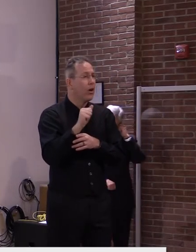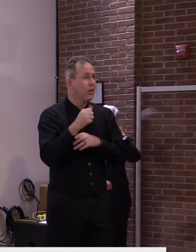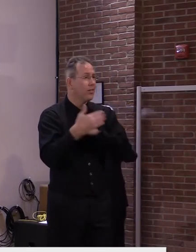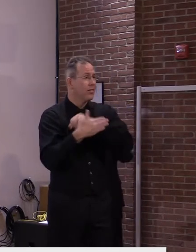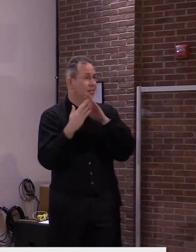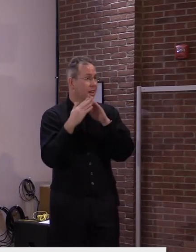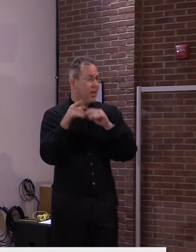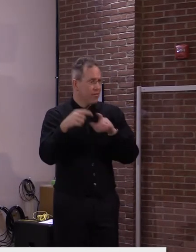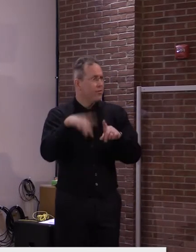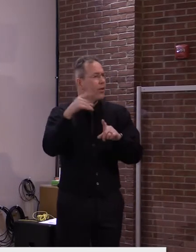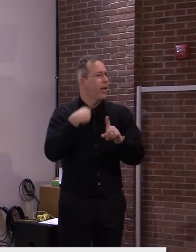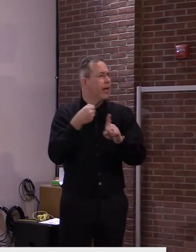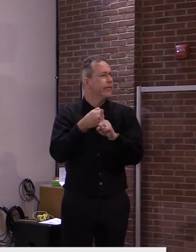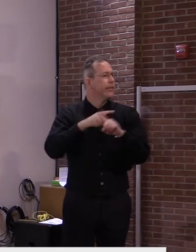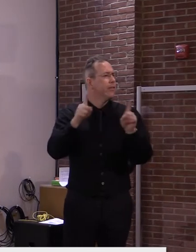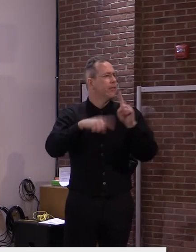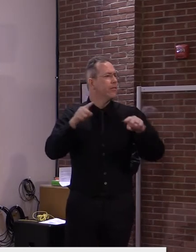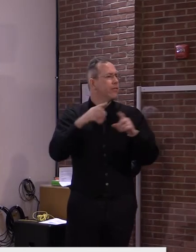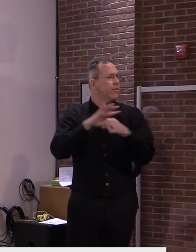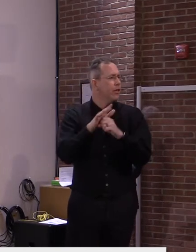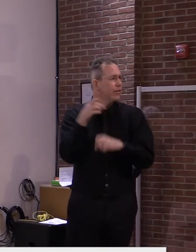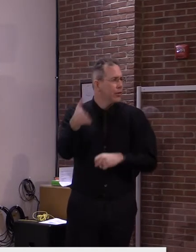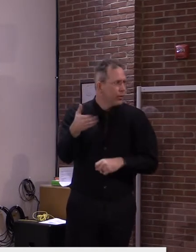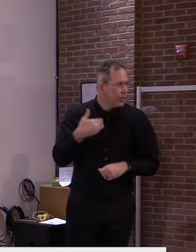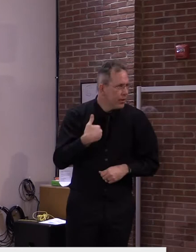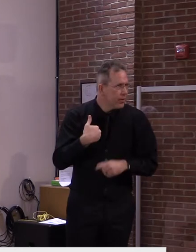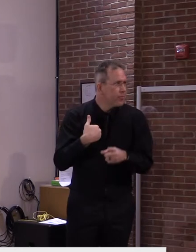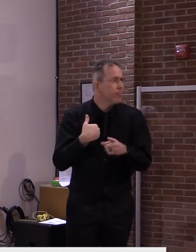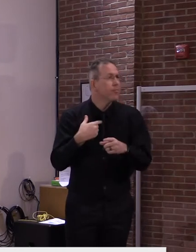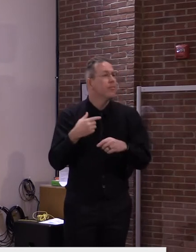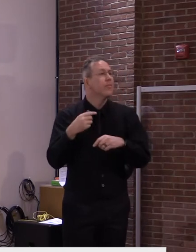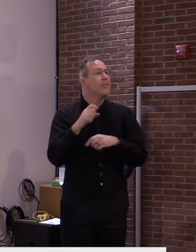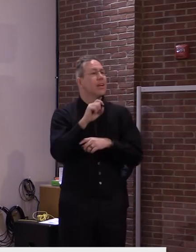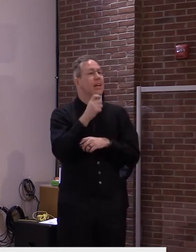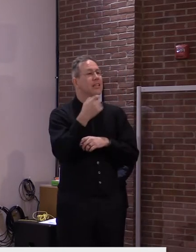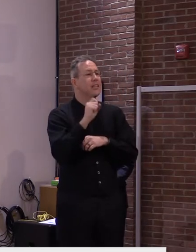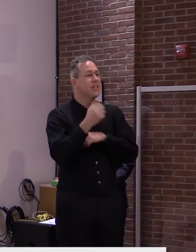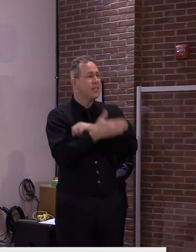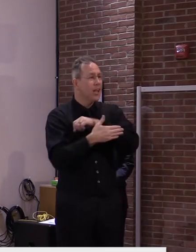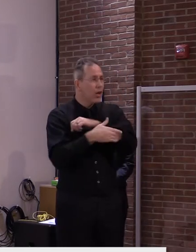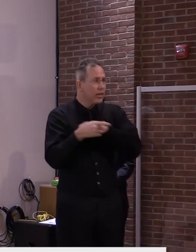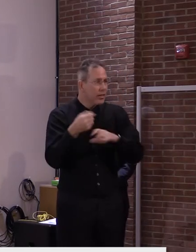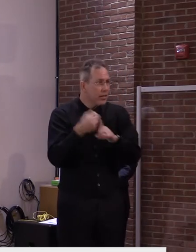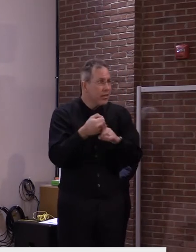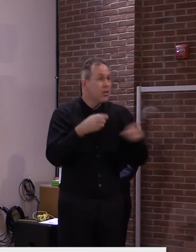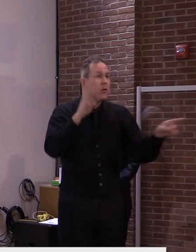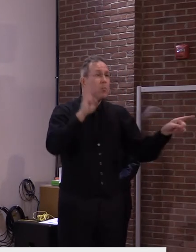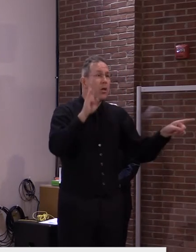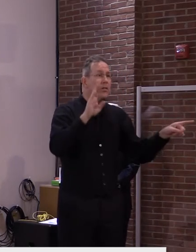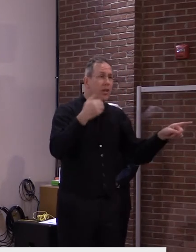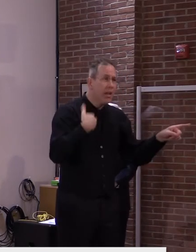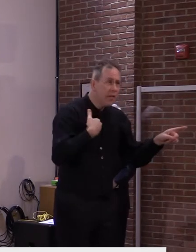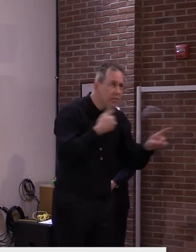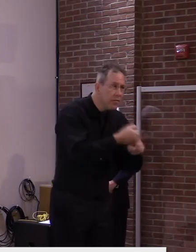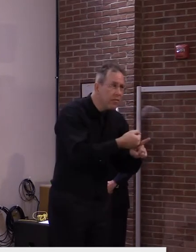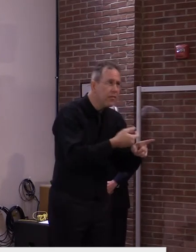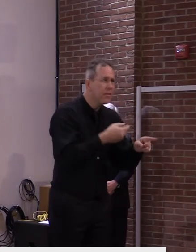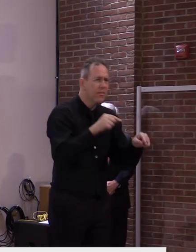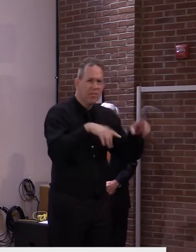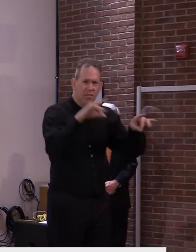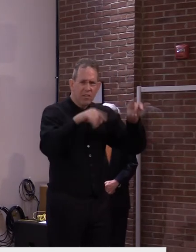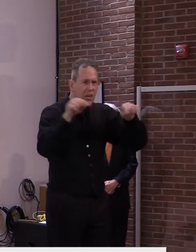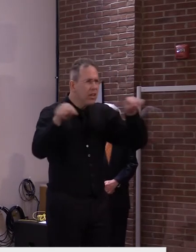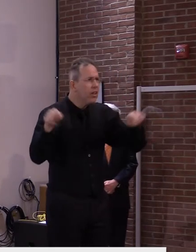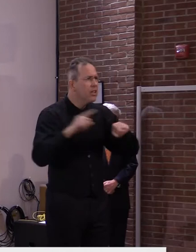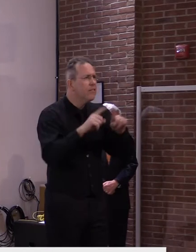Boston and in Massachusetts. So we all know that it's around us and it will show up, and we just need to